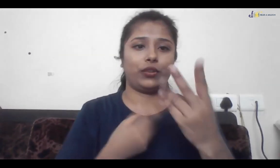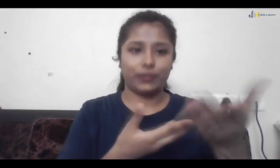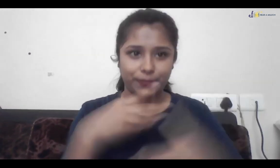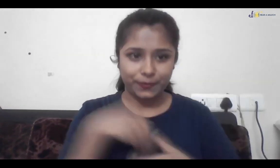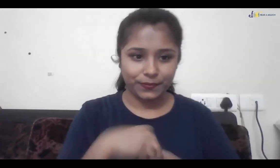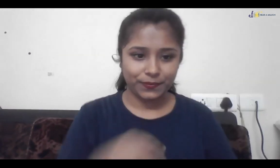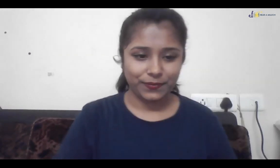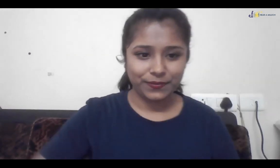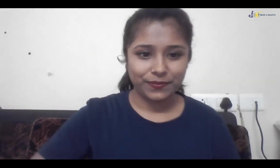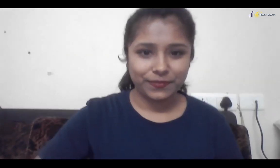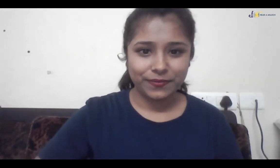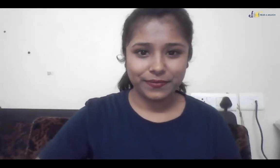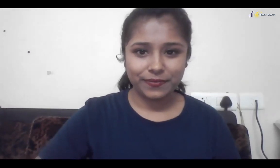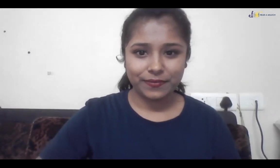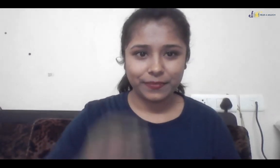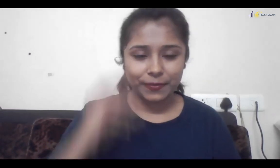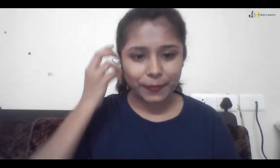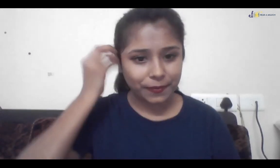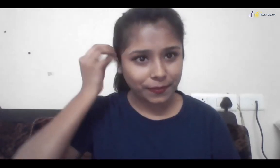Sorry, Surbhi and Shweta.